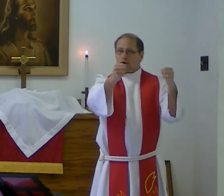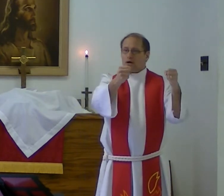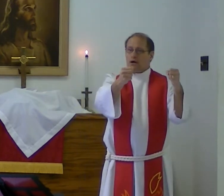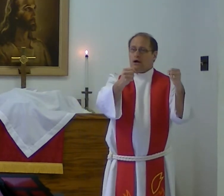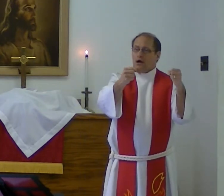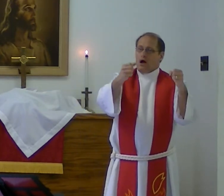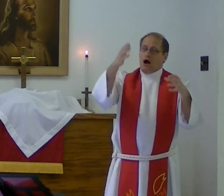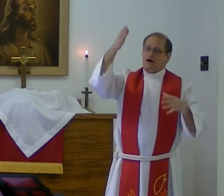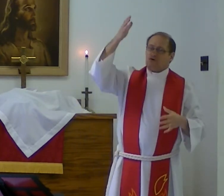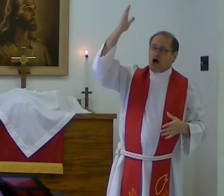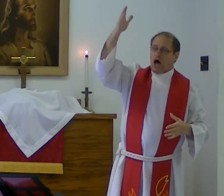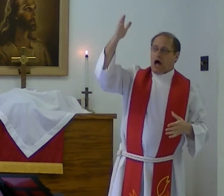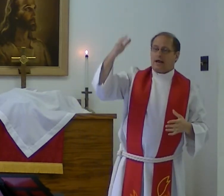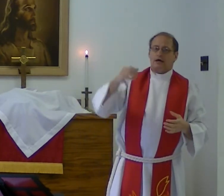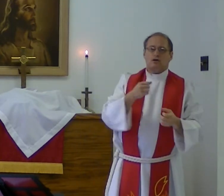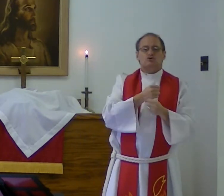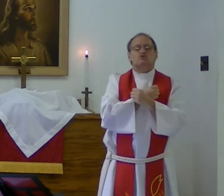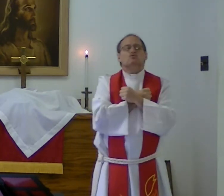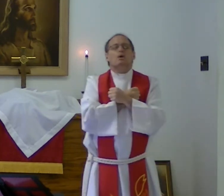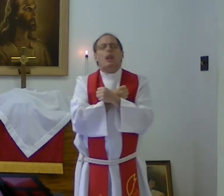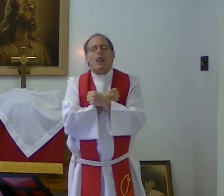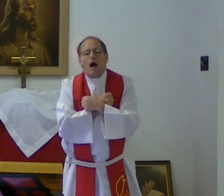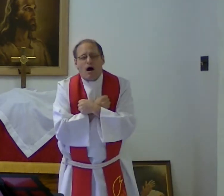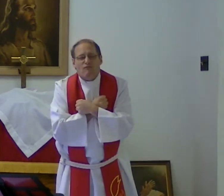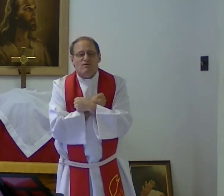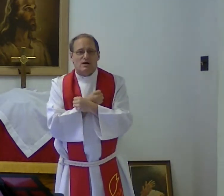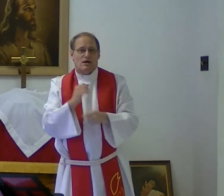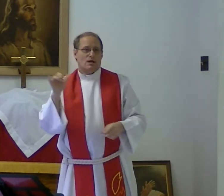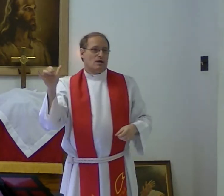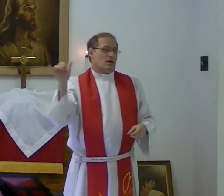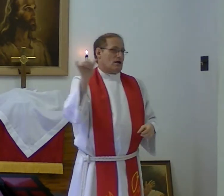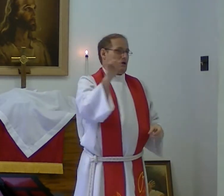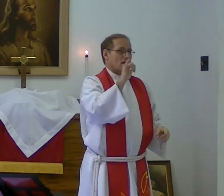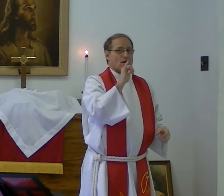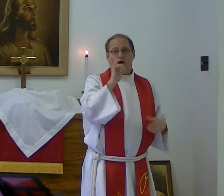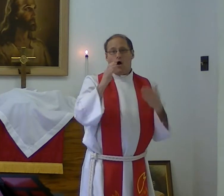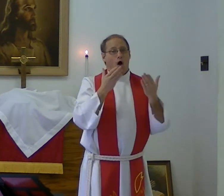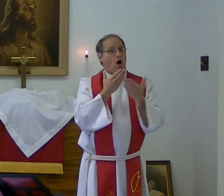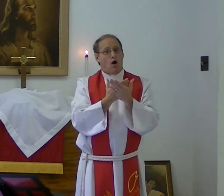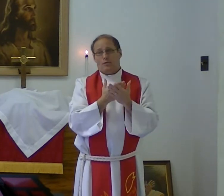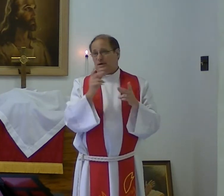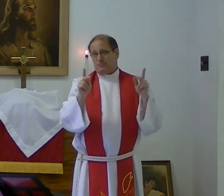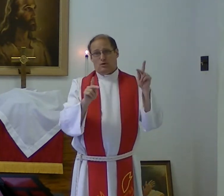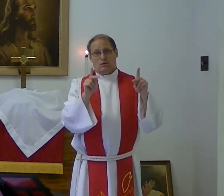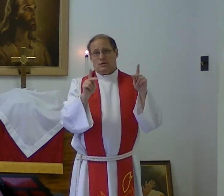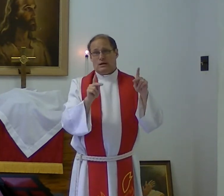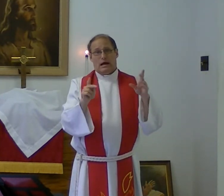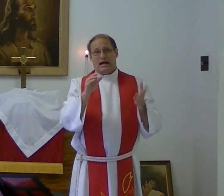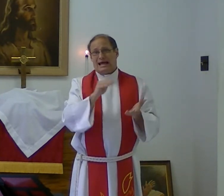of God to love all people again.